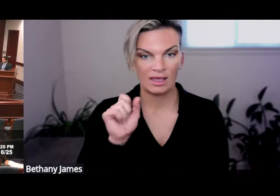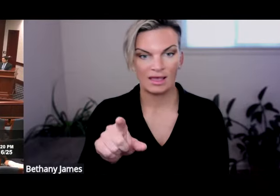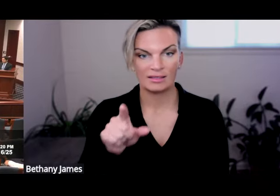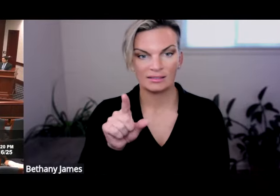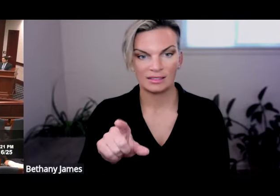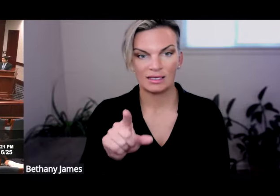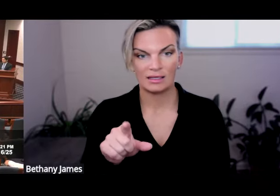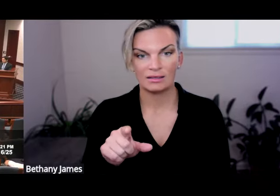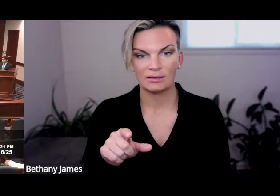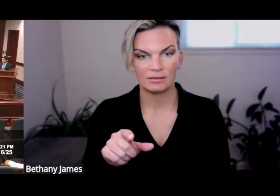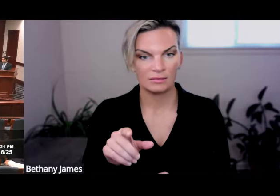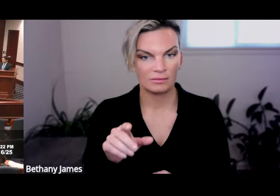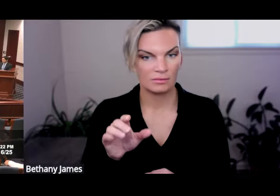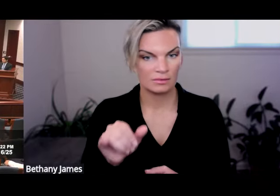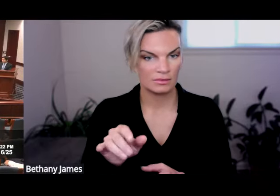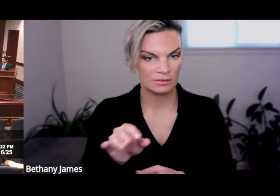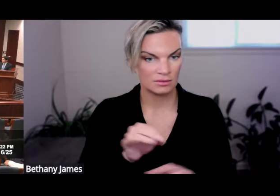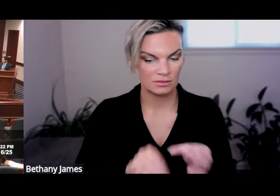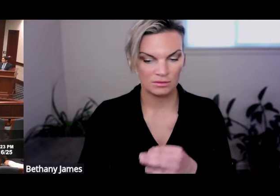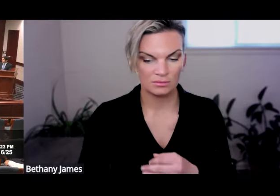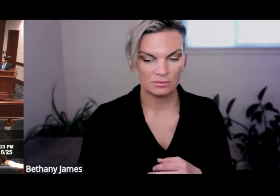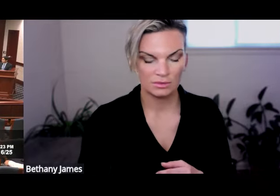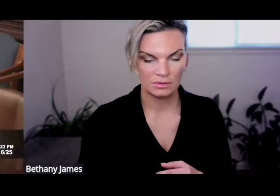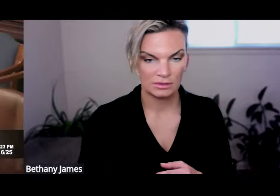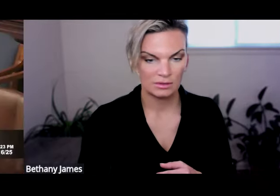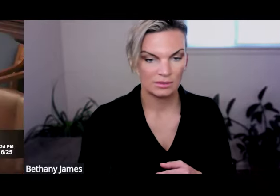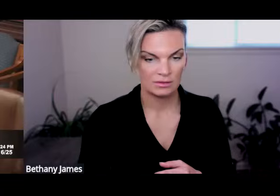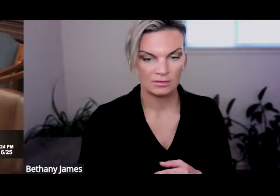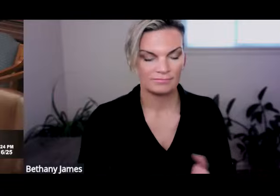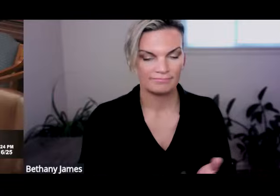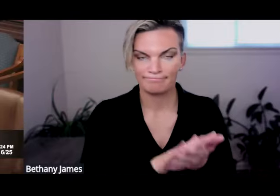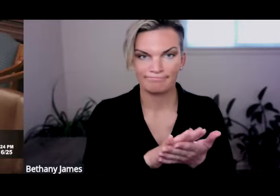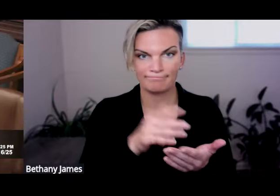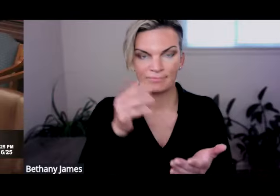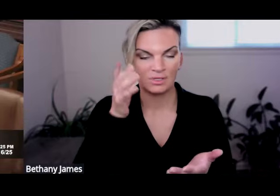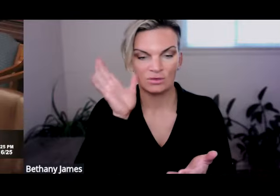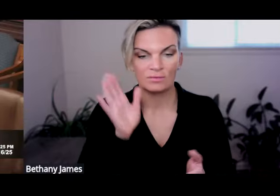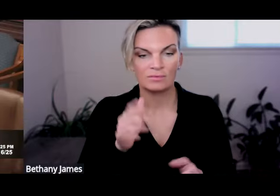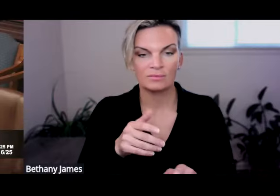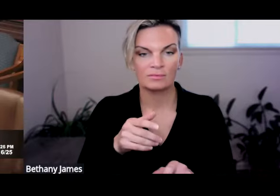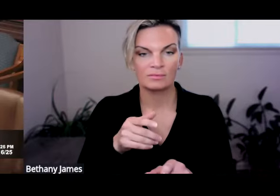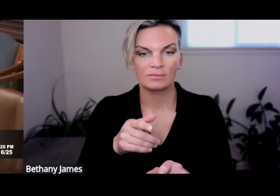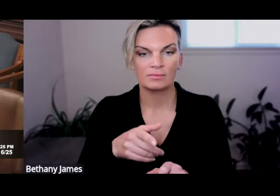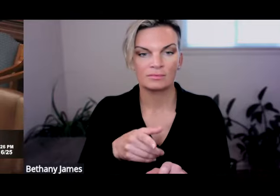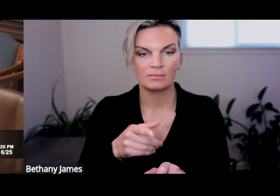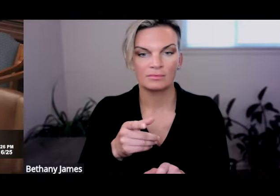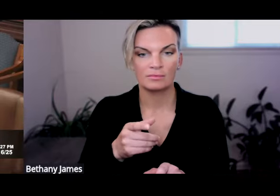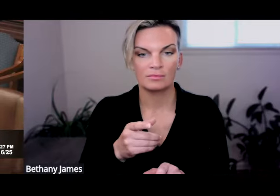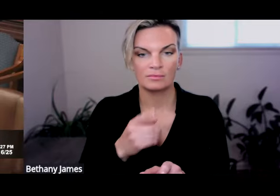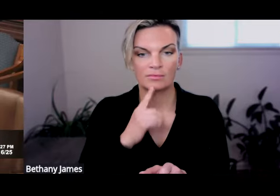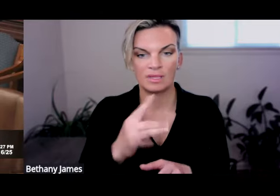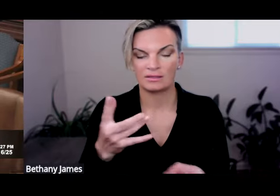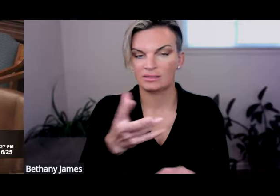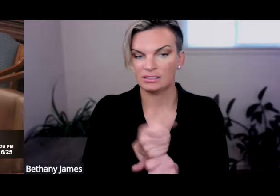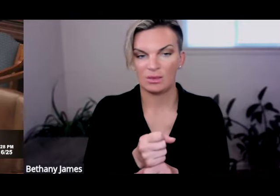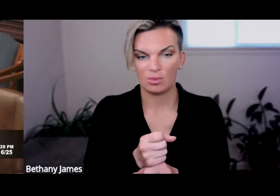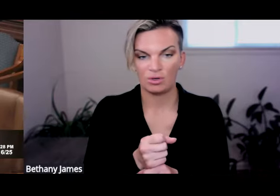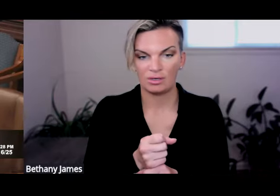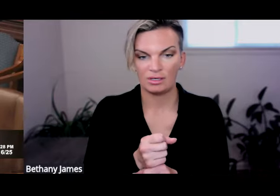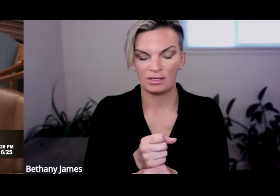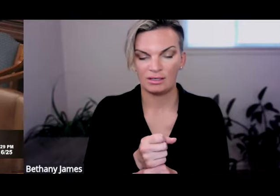also that word. The summary we have already moved and approved and gone through. The summary, if I'm not misspeaking